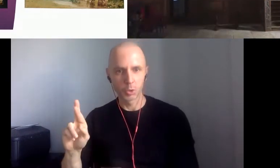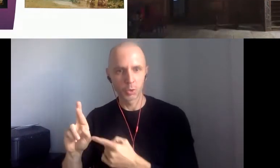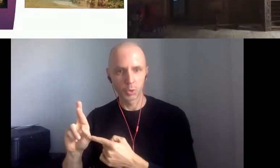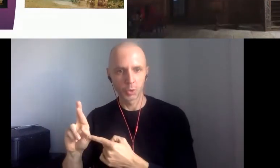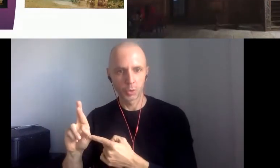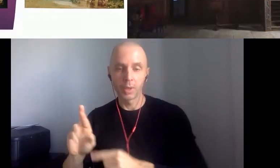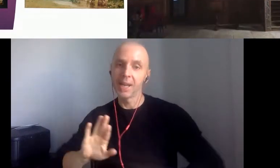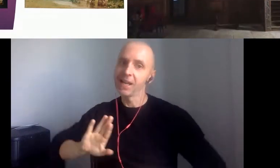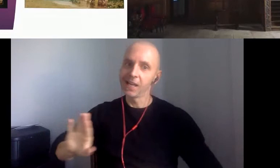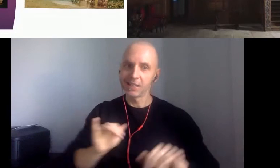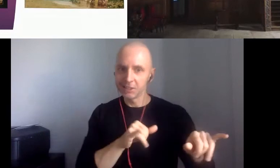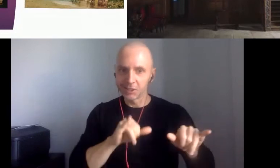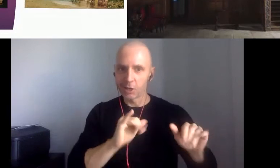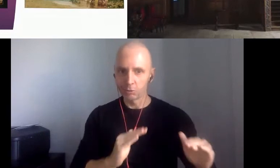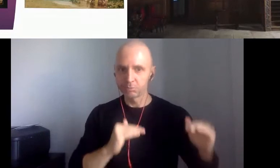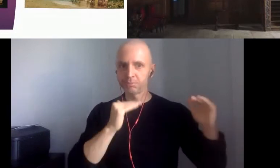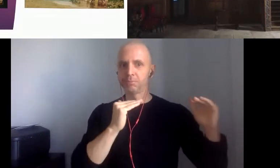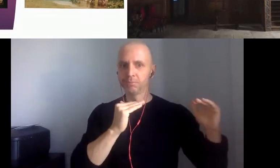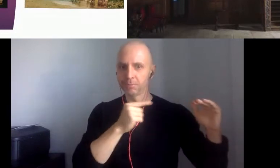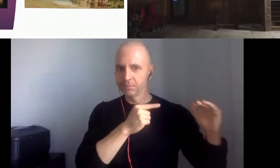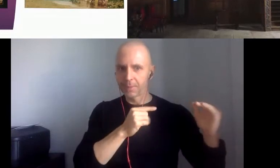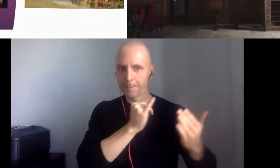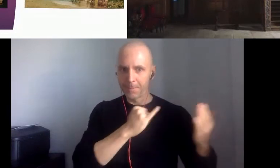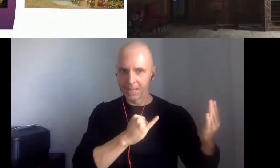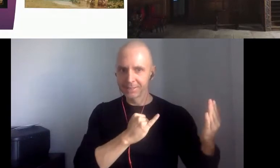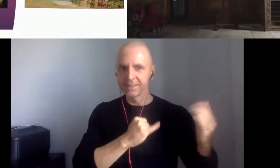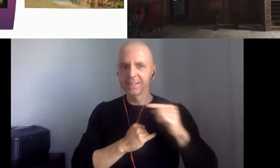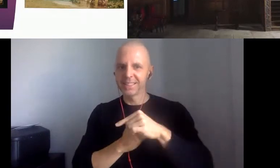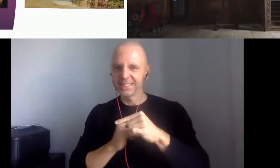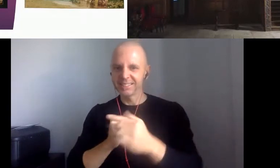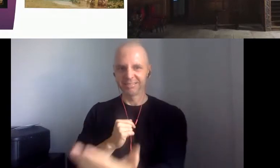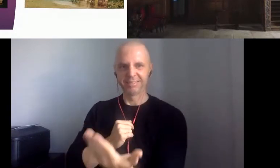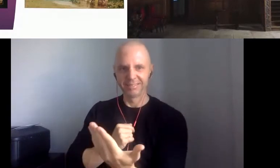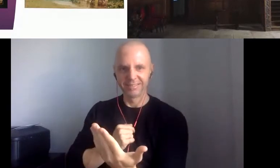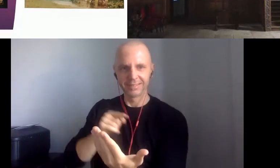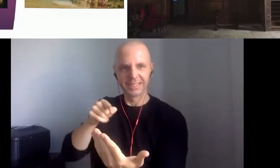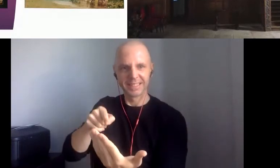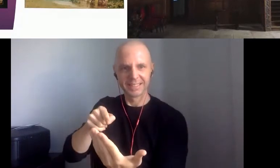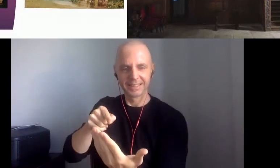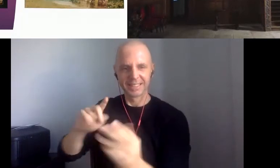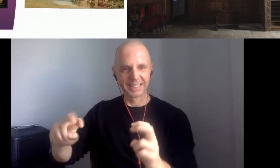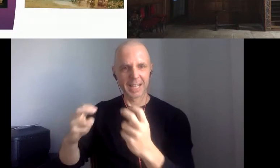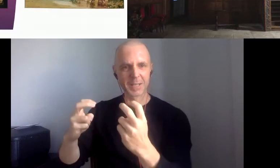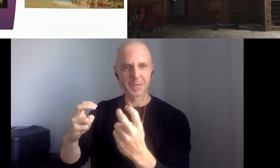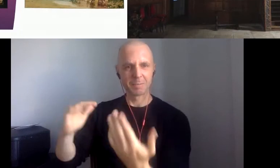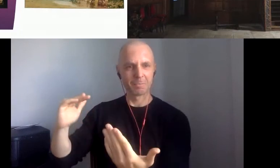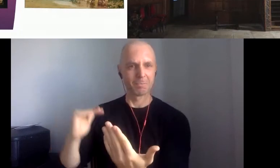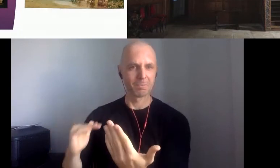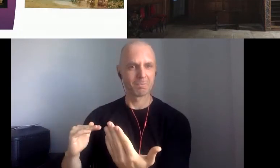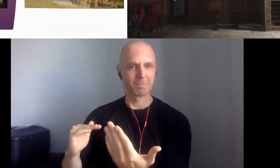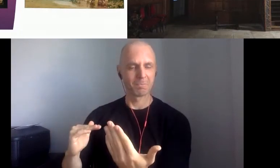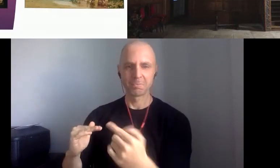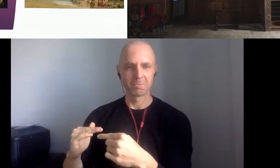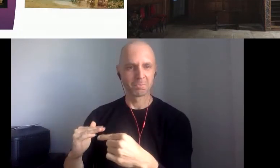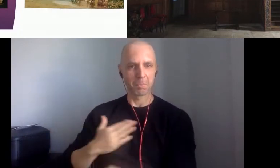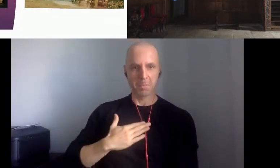normal standard. So why does he do that? Well, I can only speculate, but here's my speculation, and I